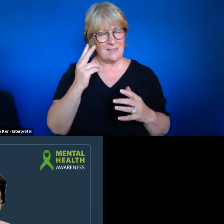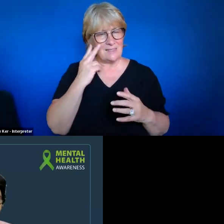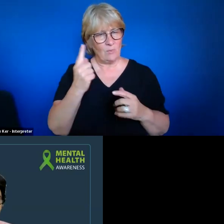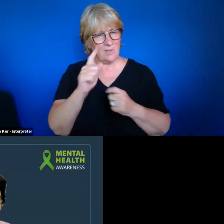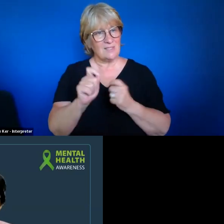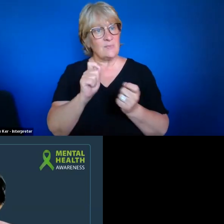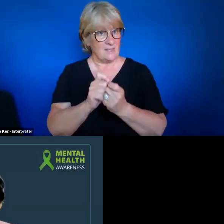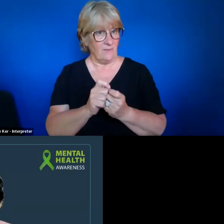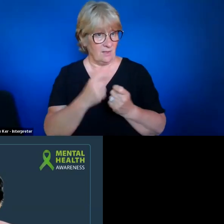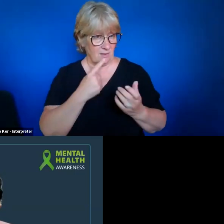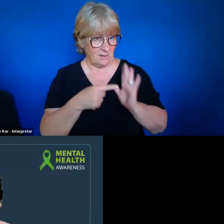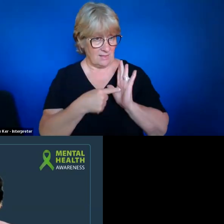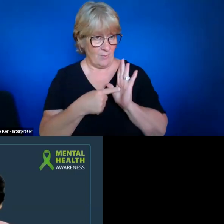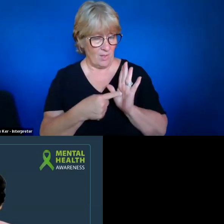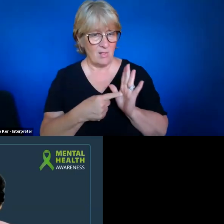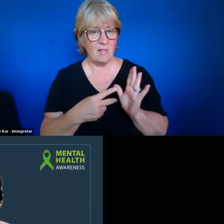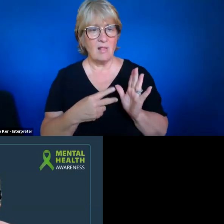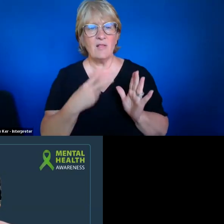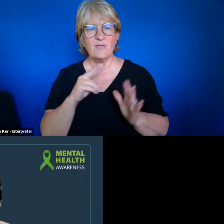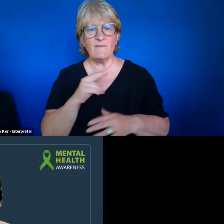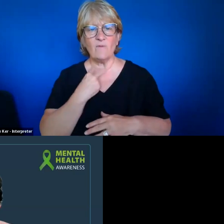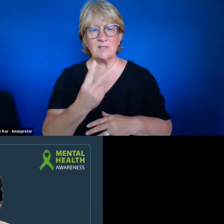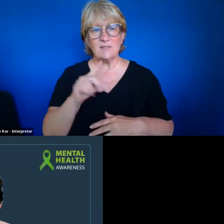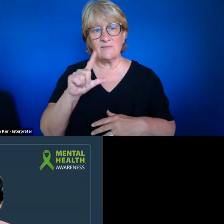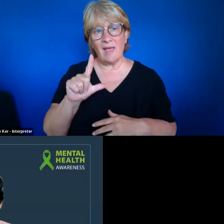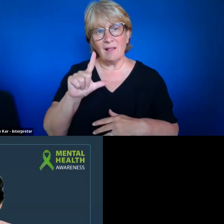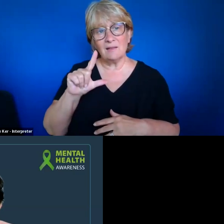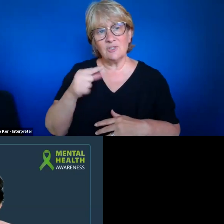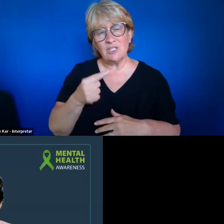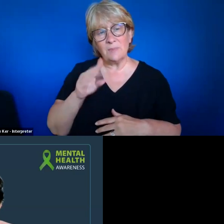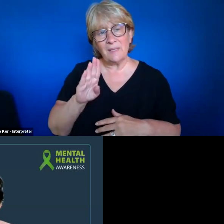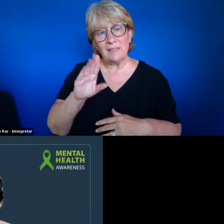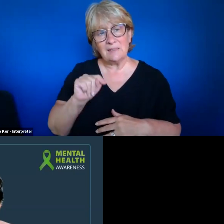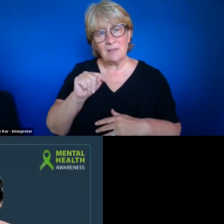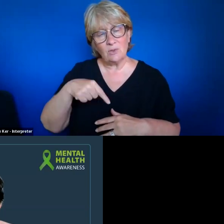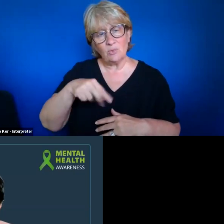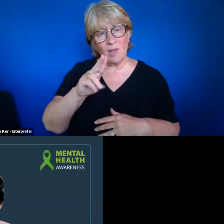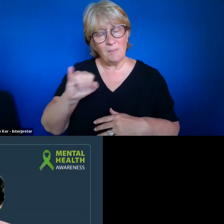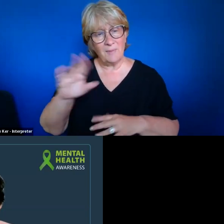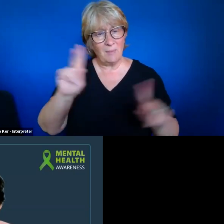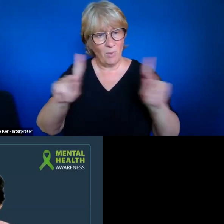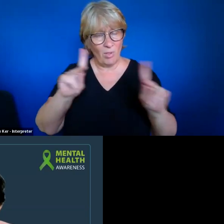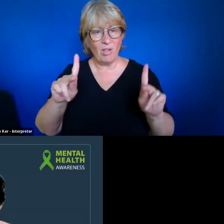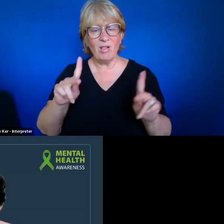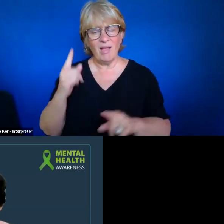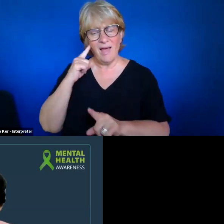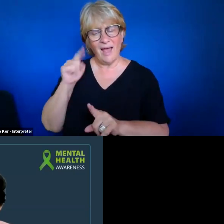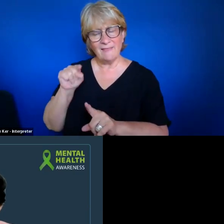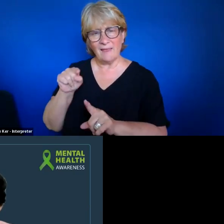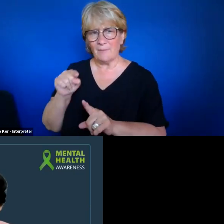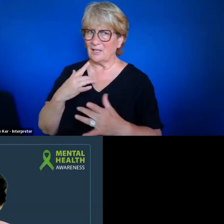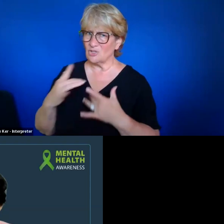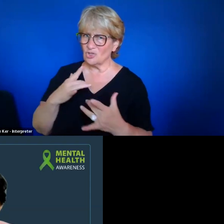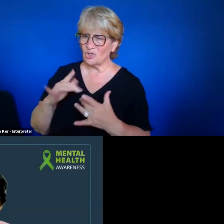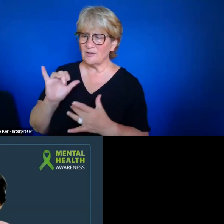bring to the table is the voices of LGBTQIA people. I think since SCS left, I've been a little concerned that